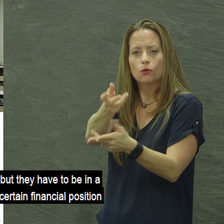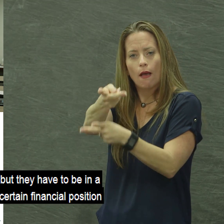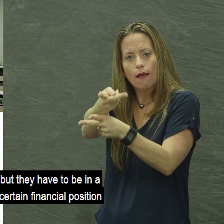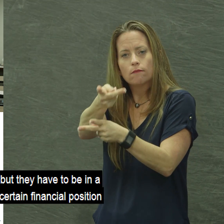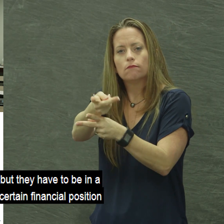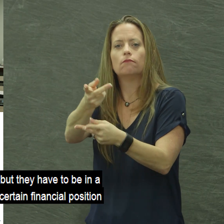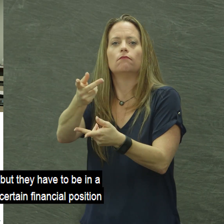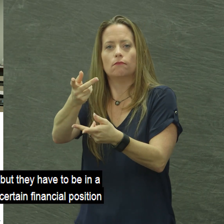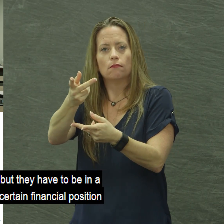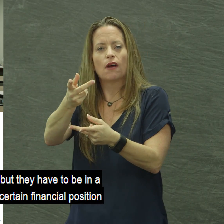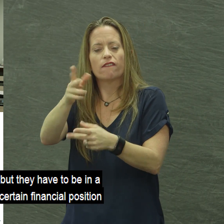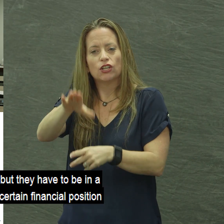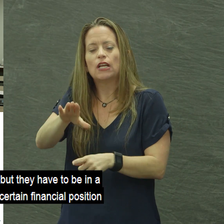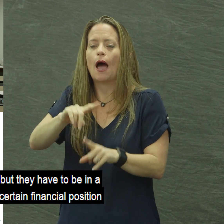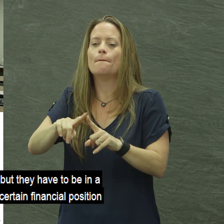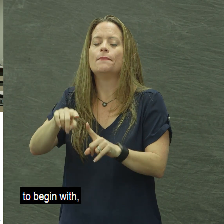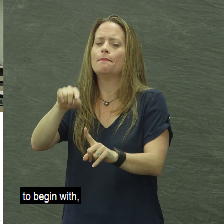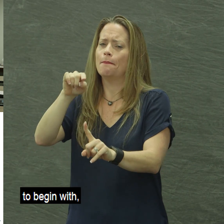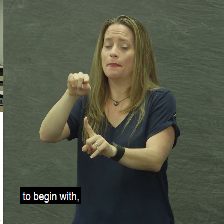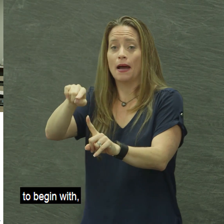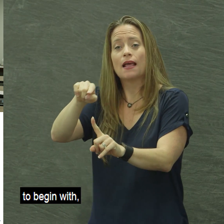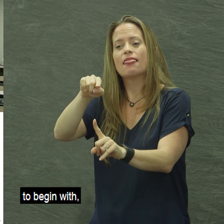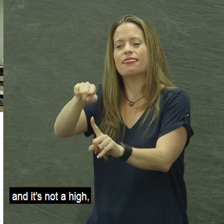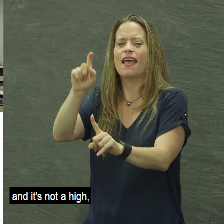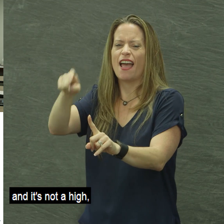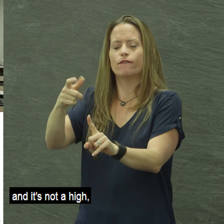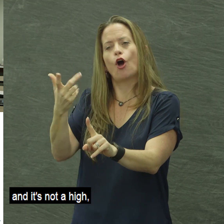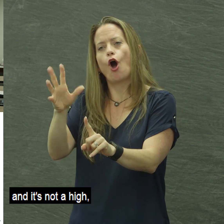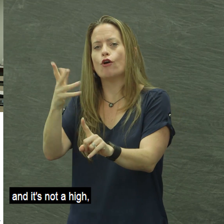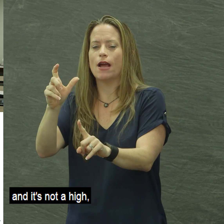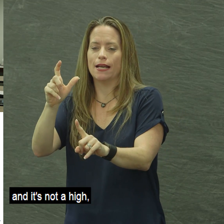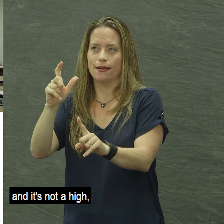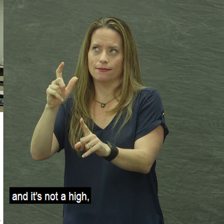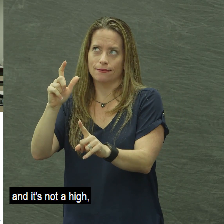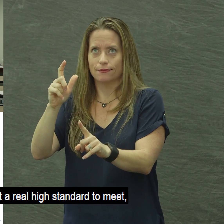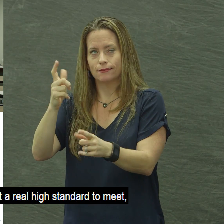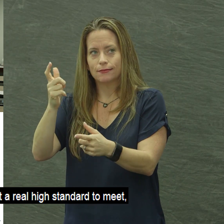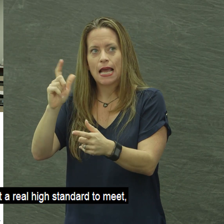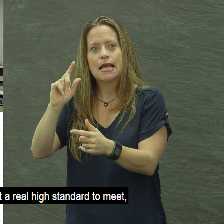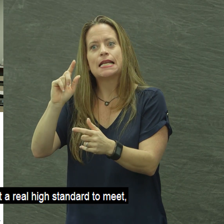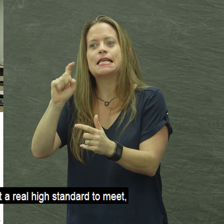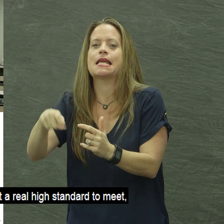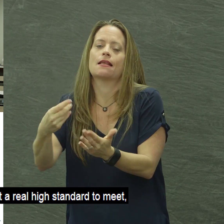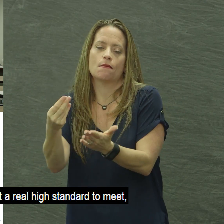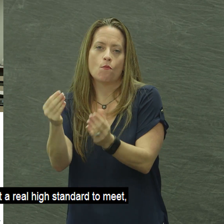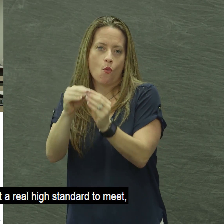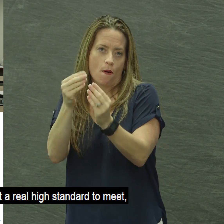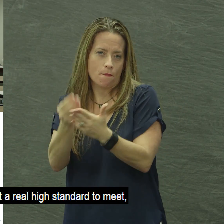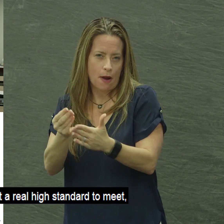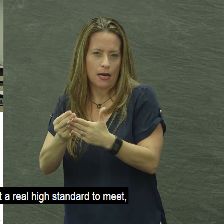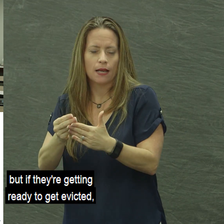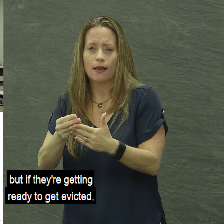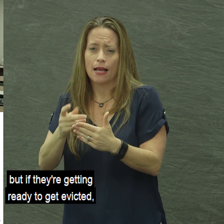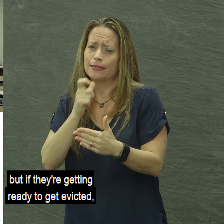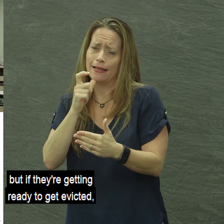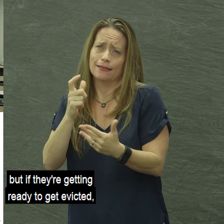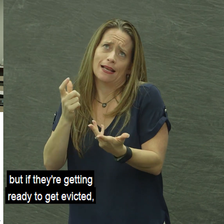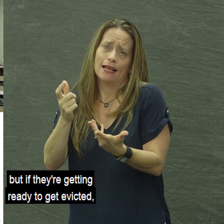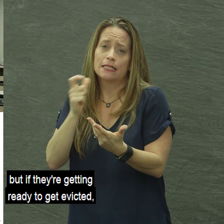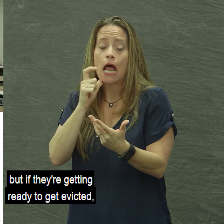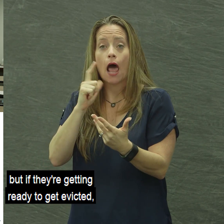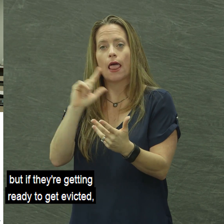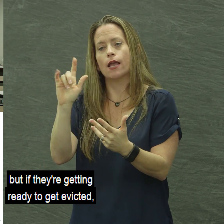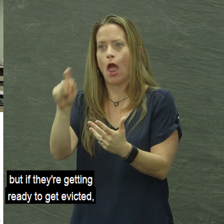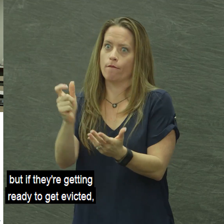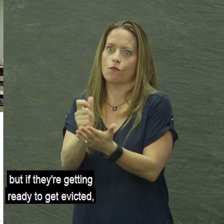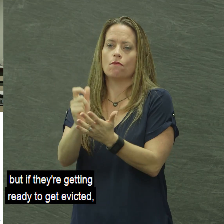be in a certain financial position to begin with. And it's not a real high standard to meet, but if